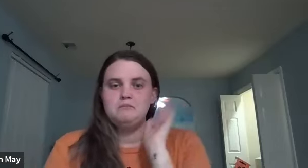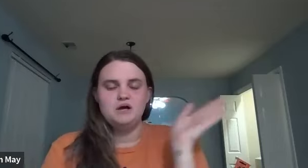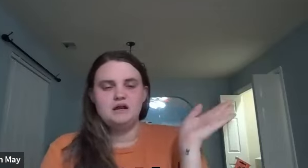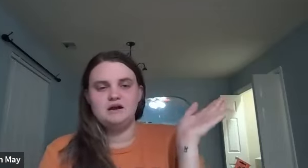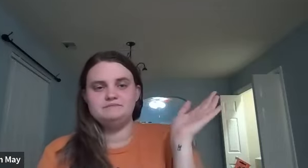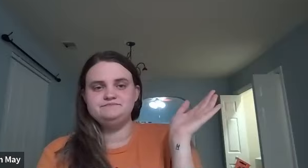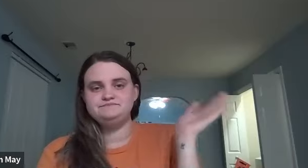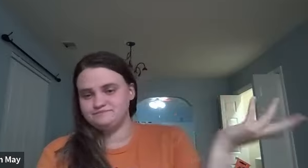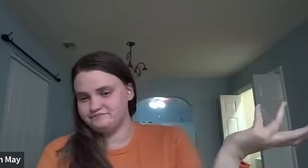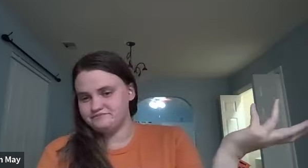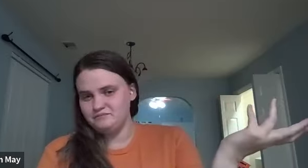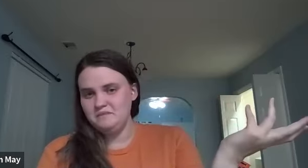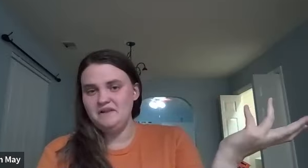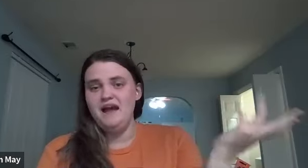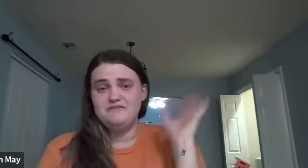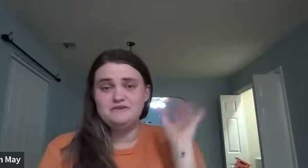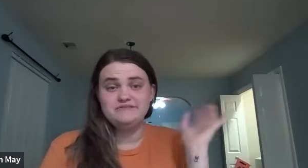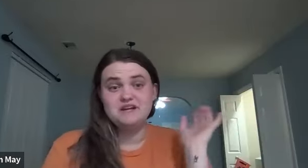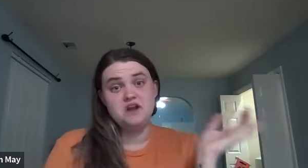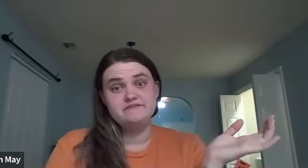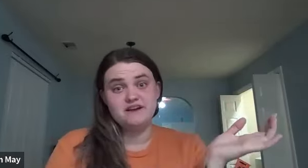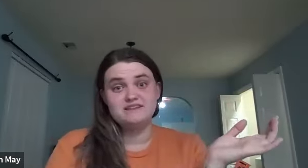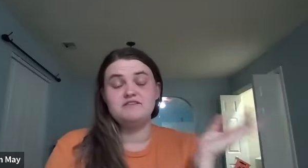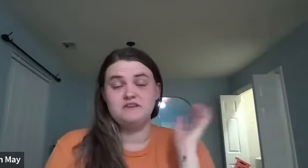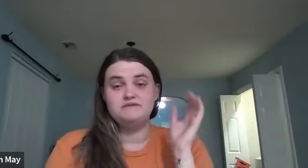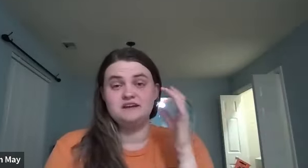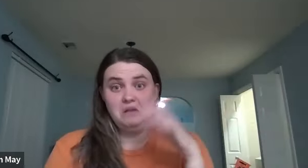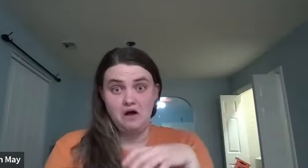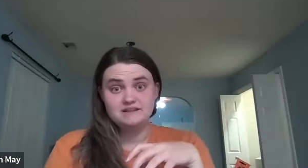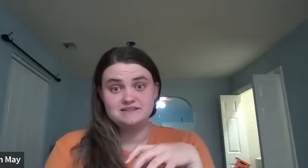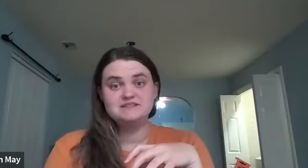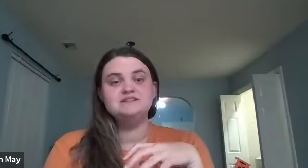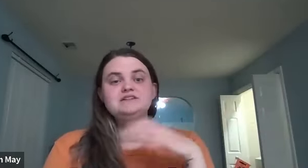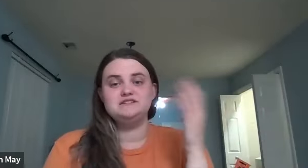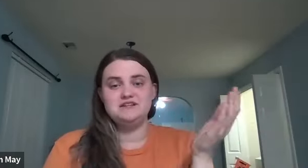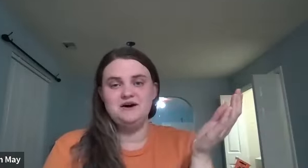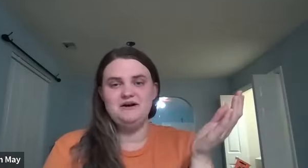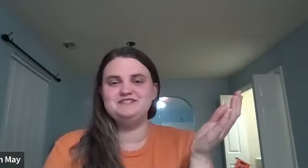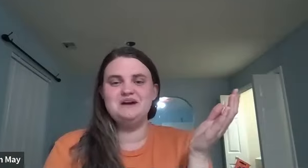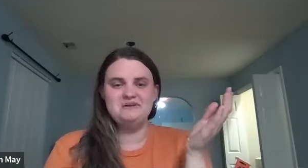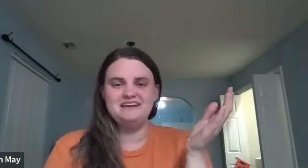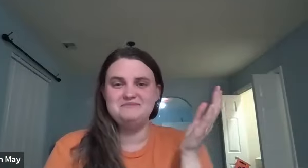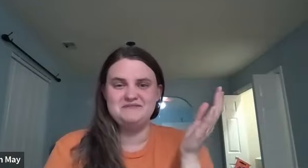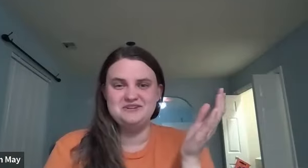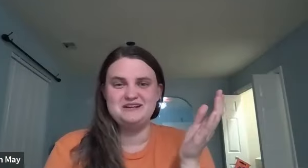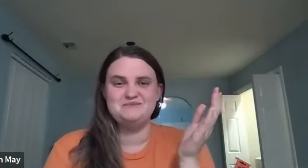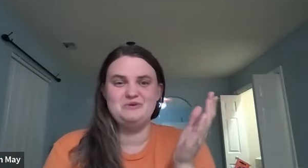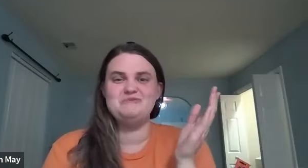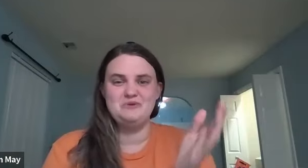but I feel we've done enough signs. I think we've done a lot. So I do not want to keep giving you guys more and